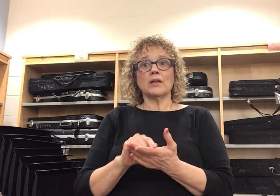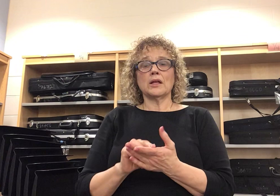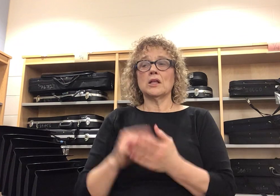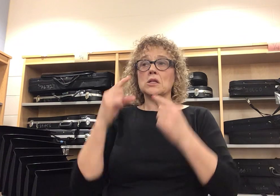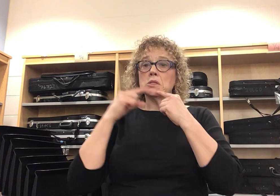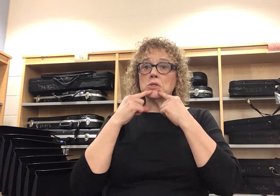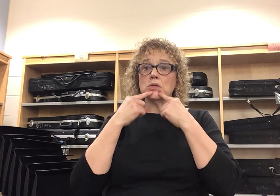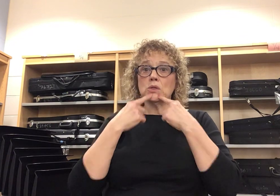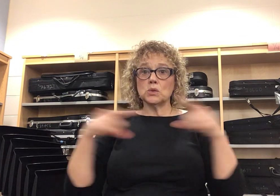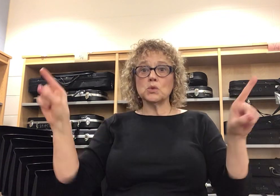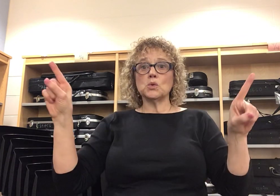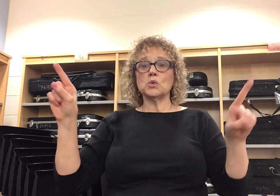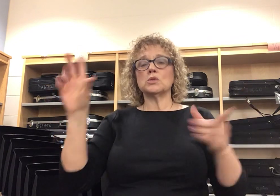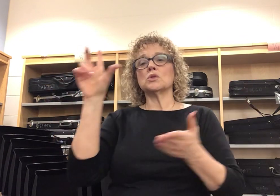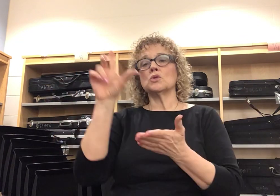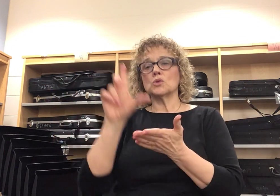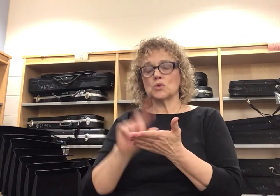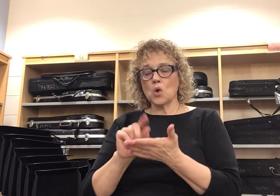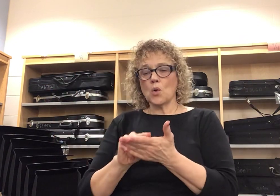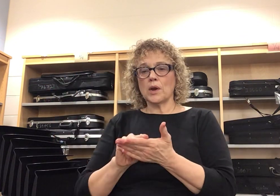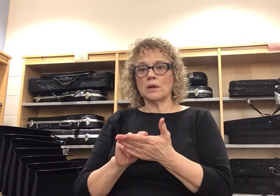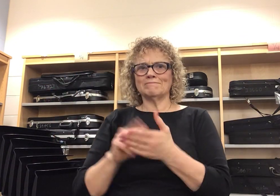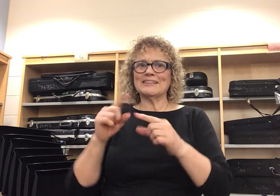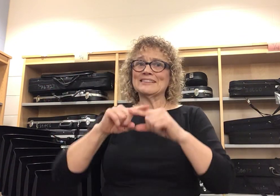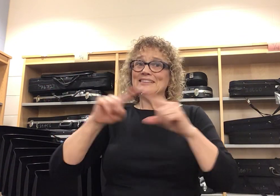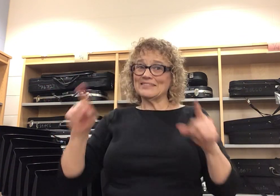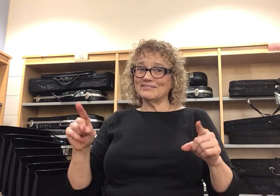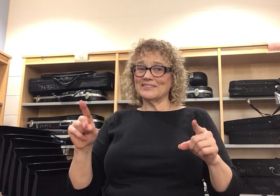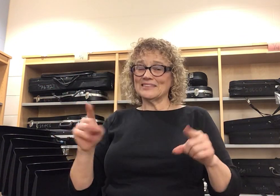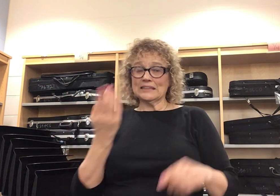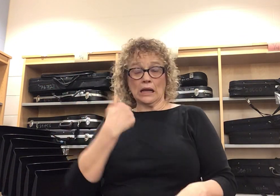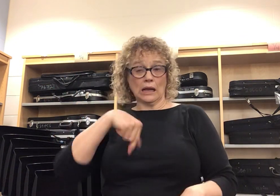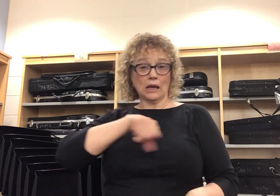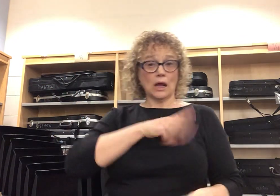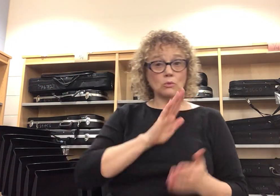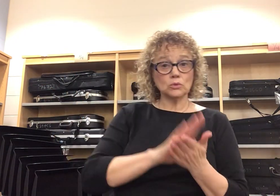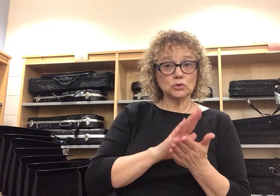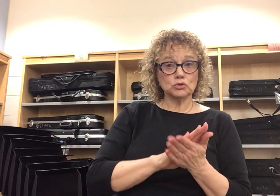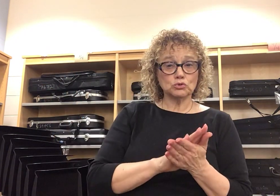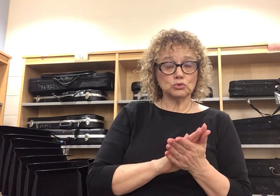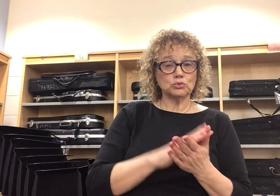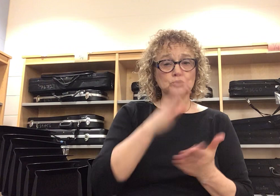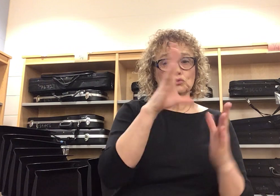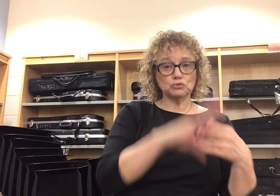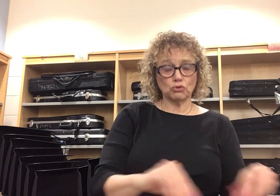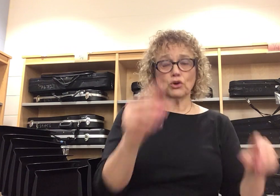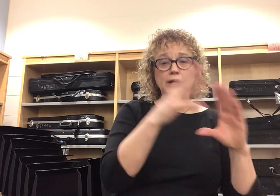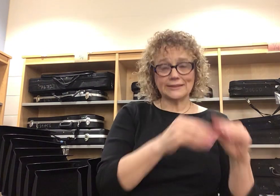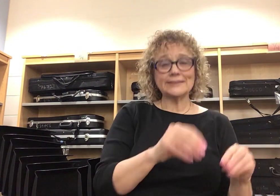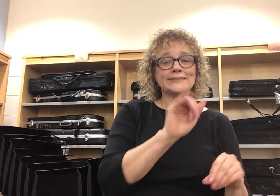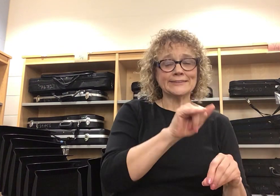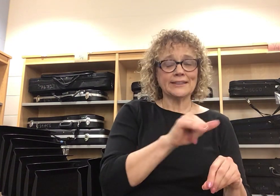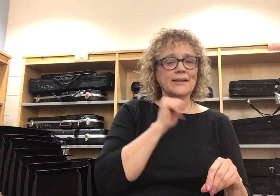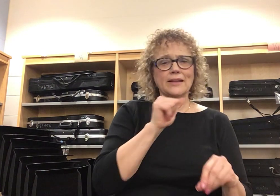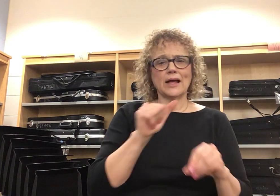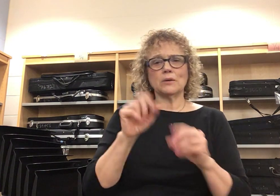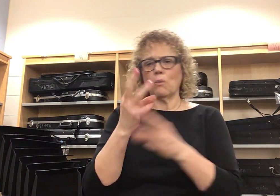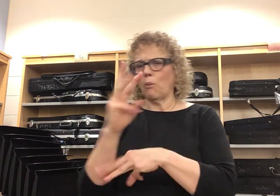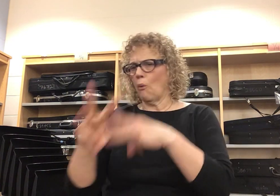be Lewis and Clark stories and not, worldwide news stories, okay? Find the sports